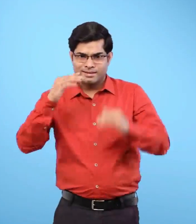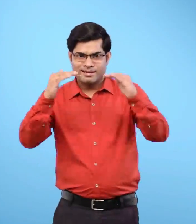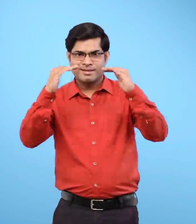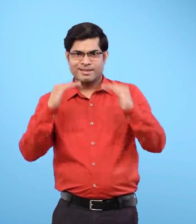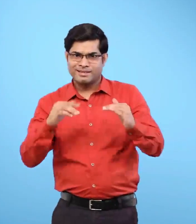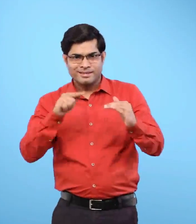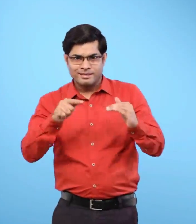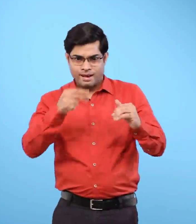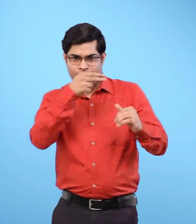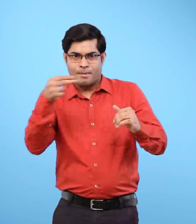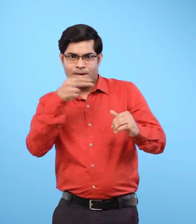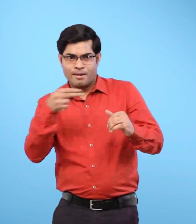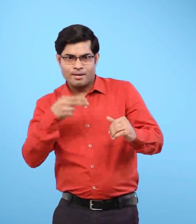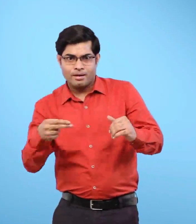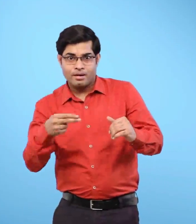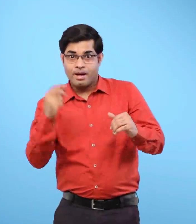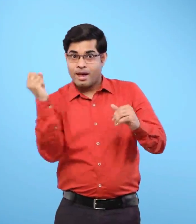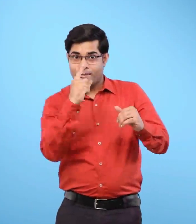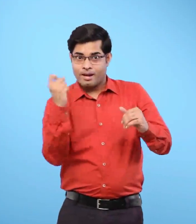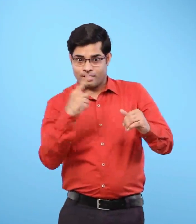Names of some of the months are missing in the list given.